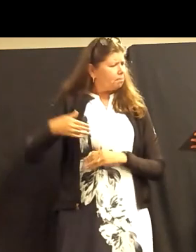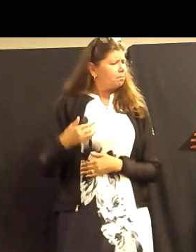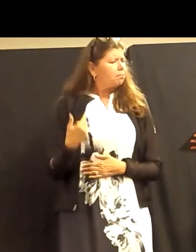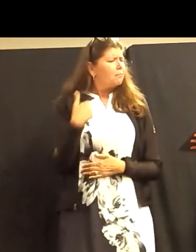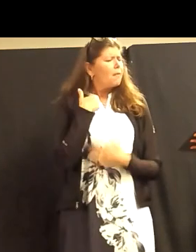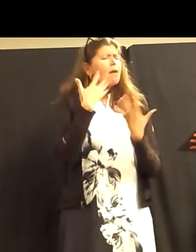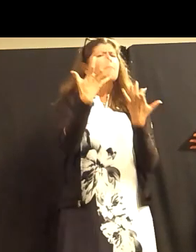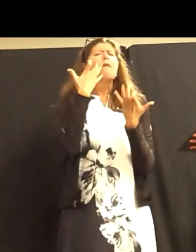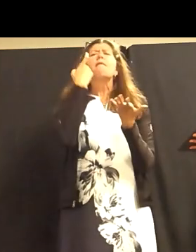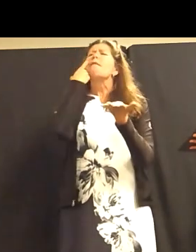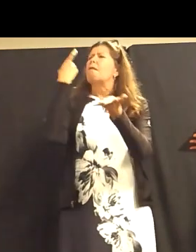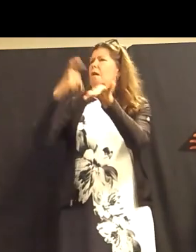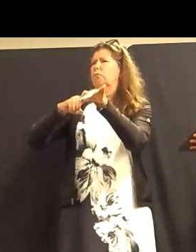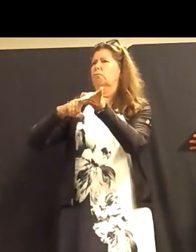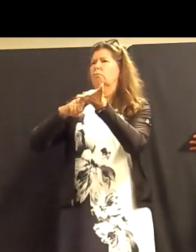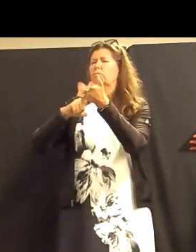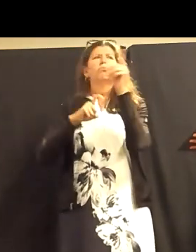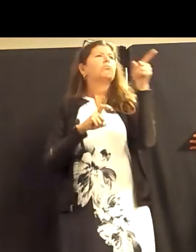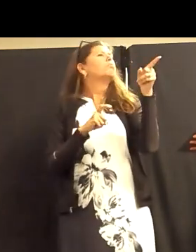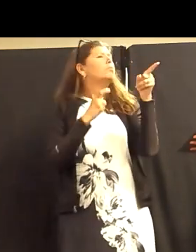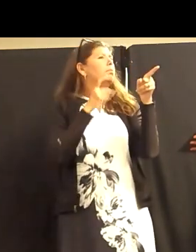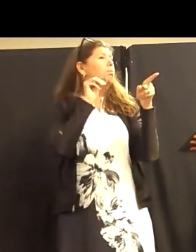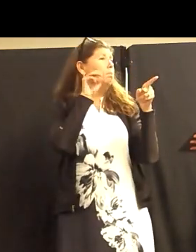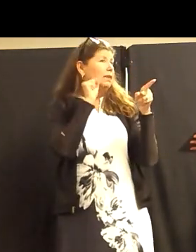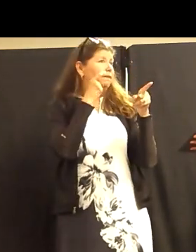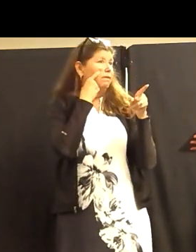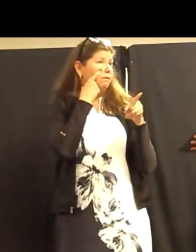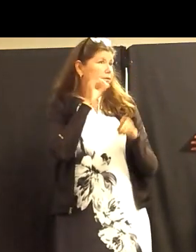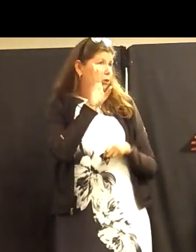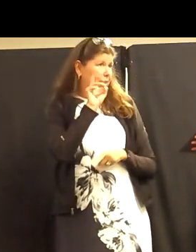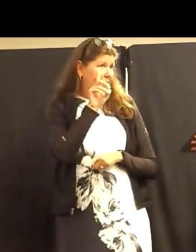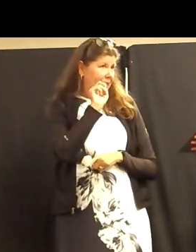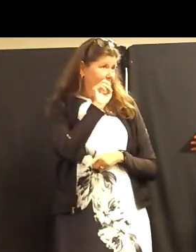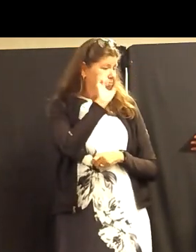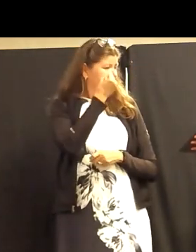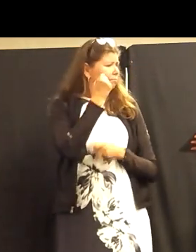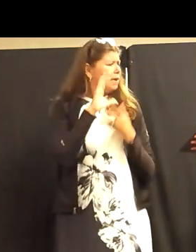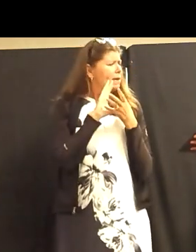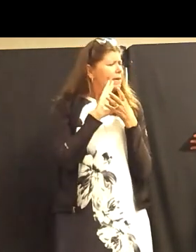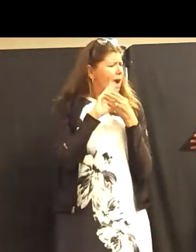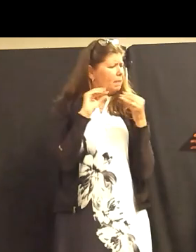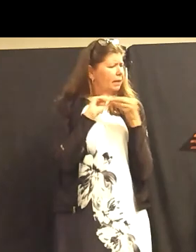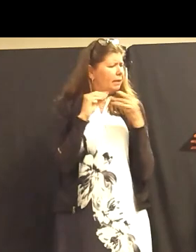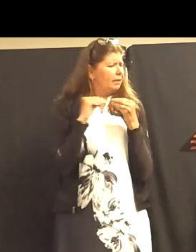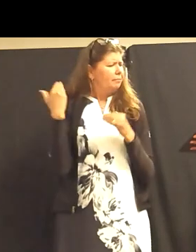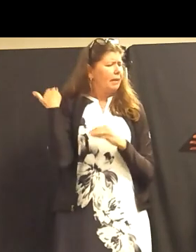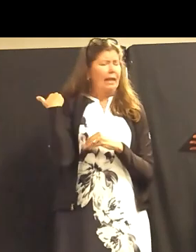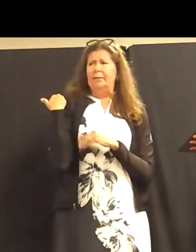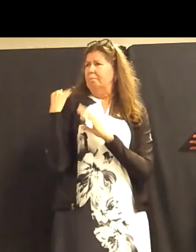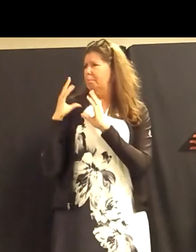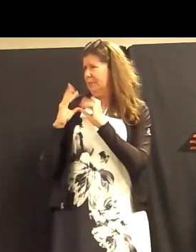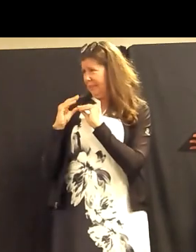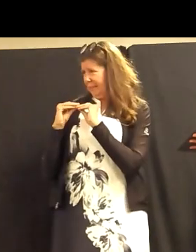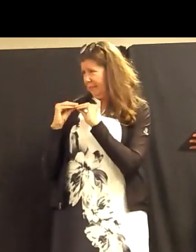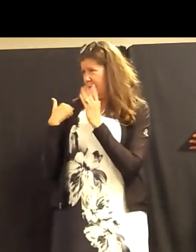I've attended the board meetings over the past several months, and I want to acknowledge Ms.